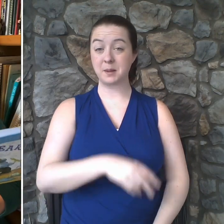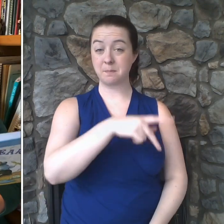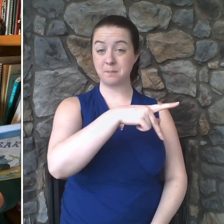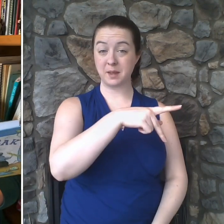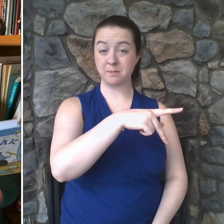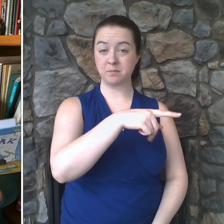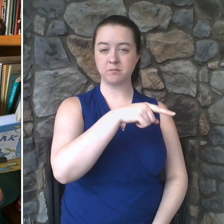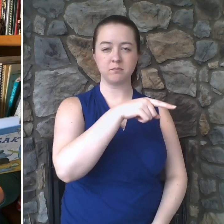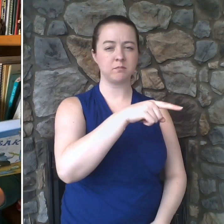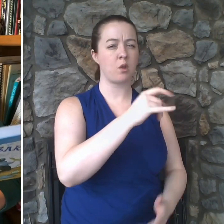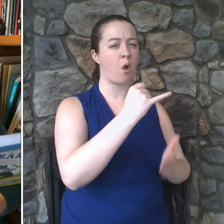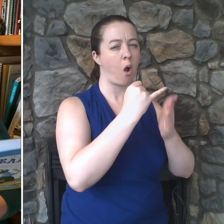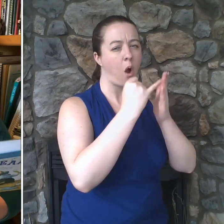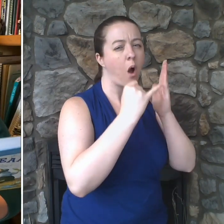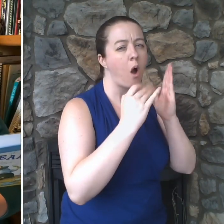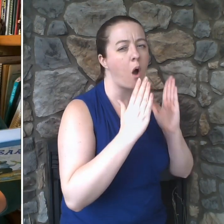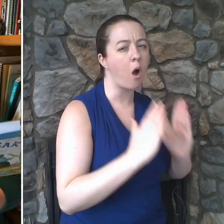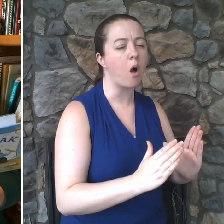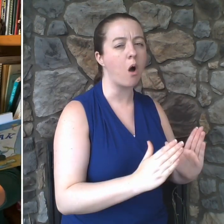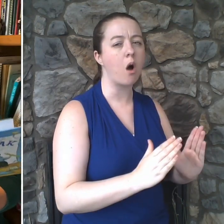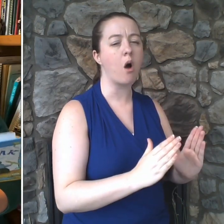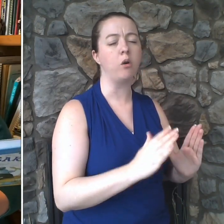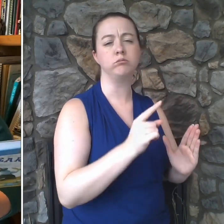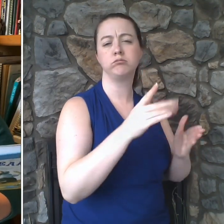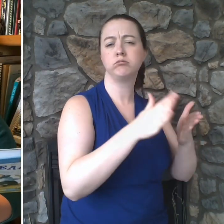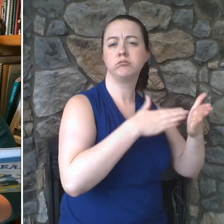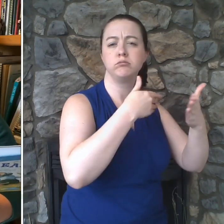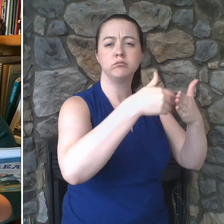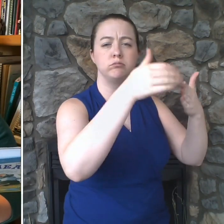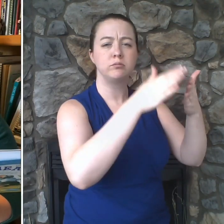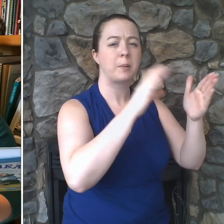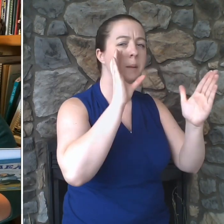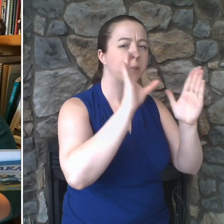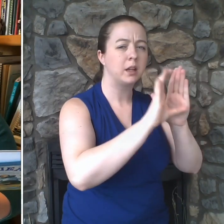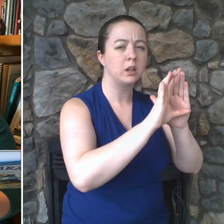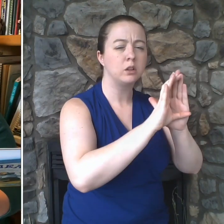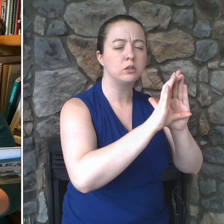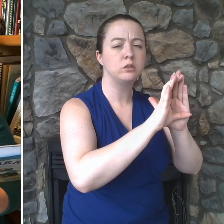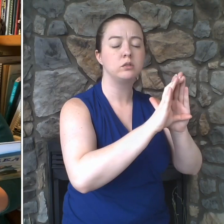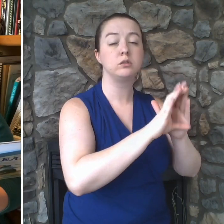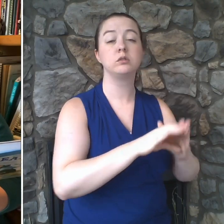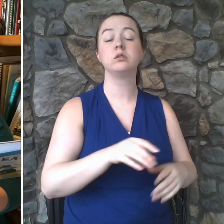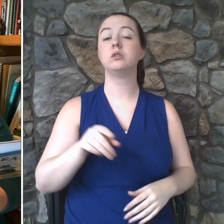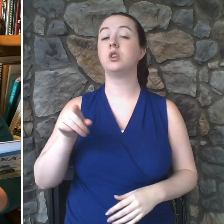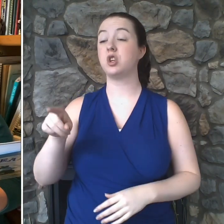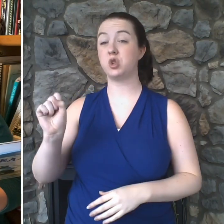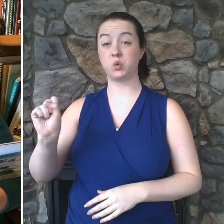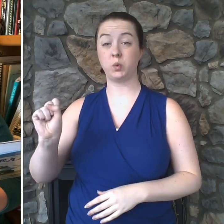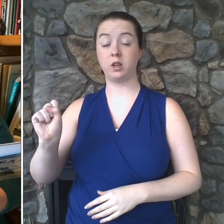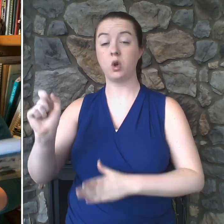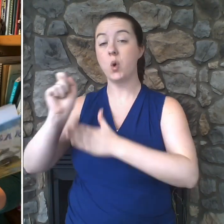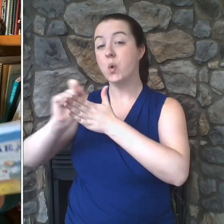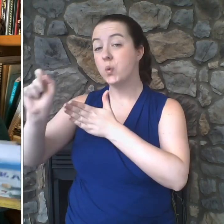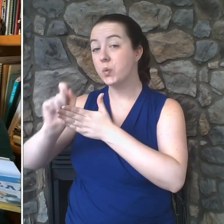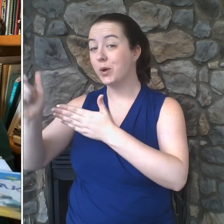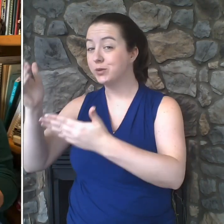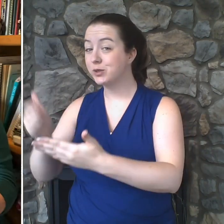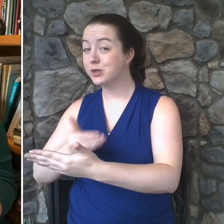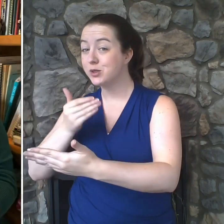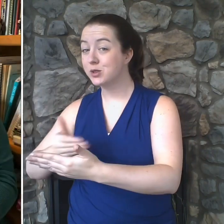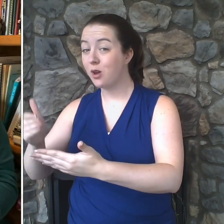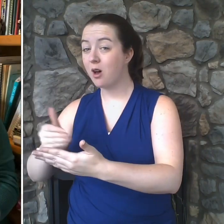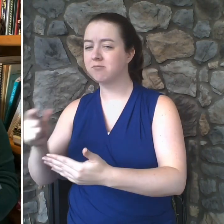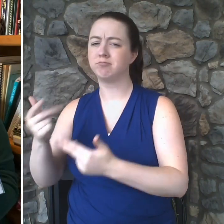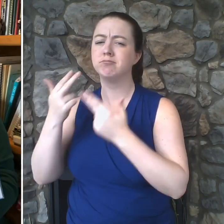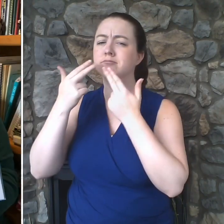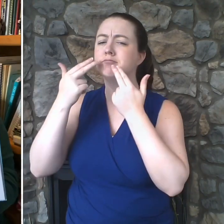Pip was an artist. He painted pictures. Squeak wrote songs and sang them